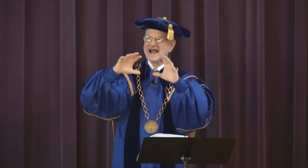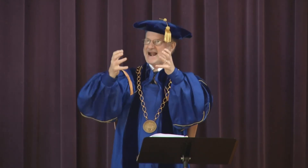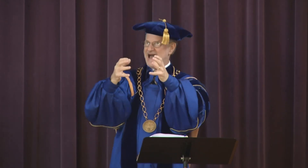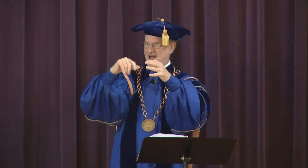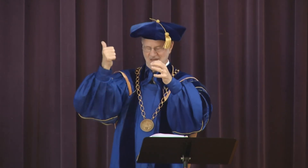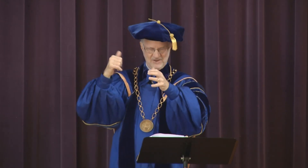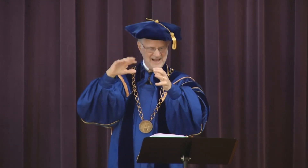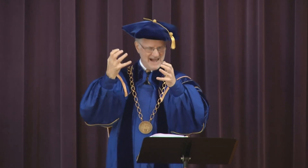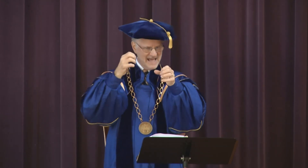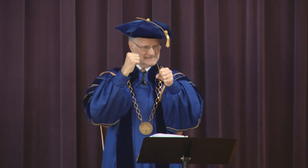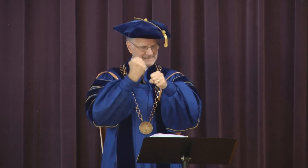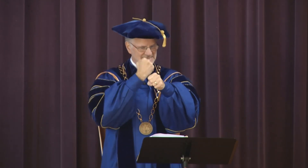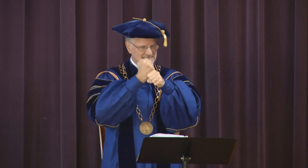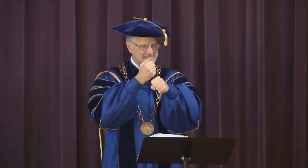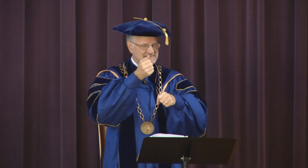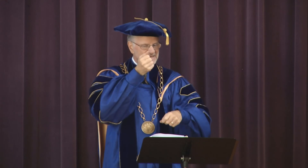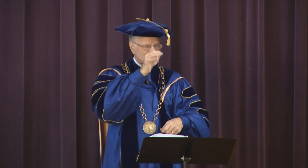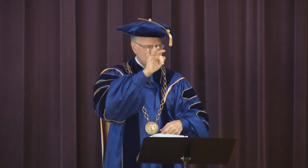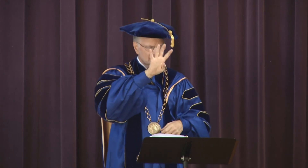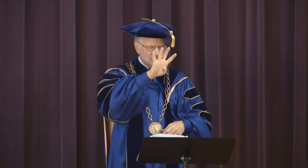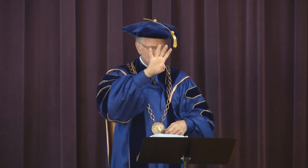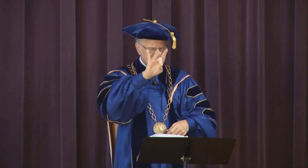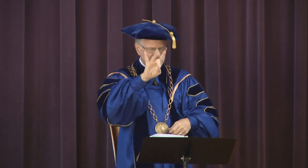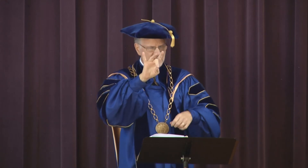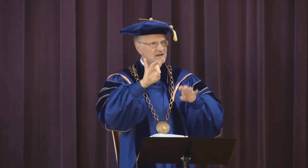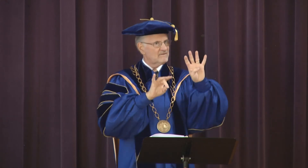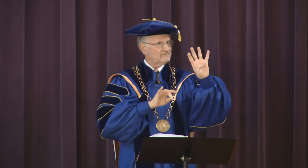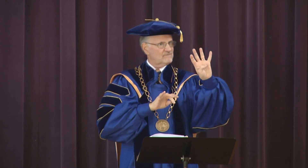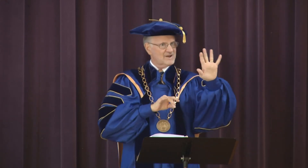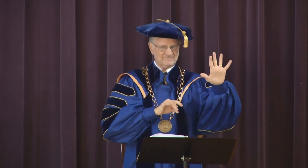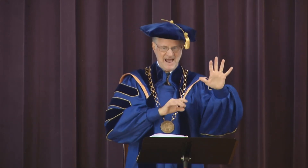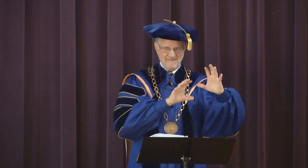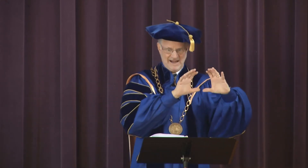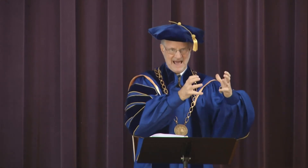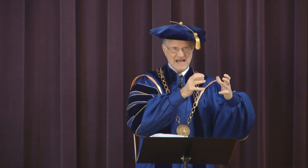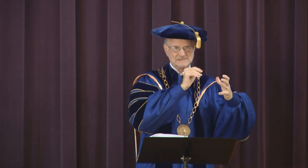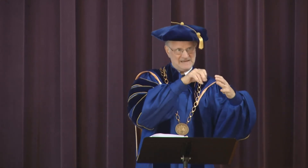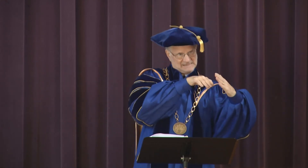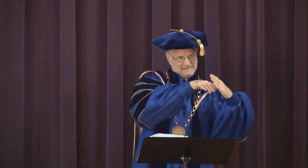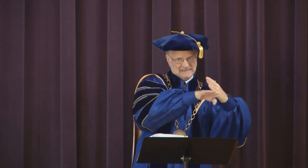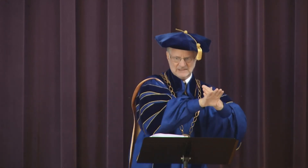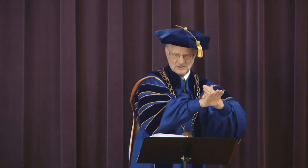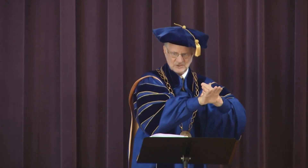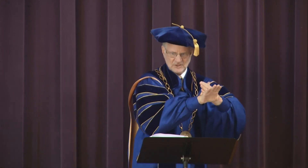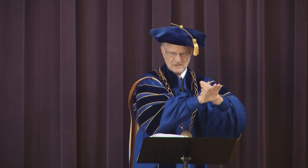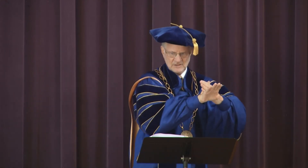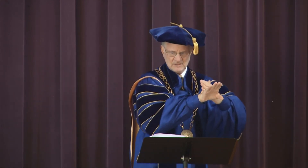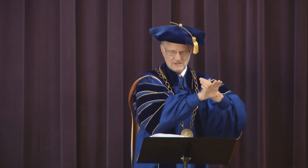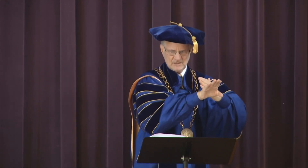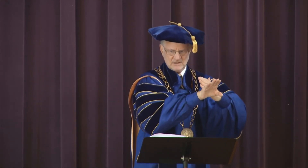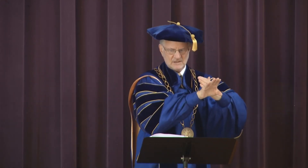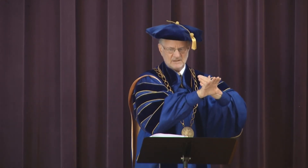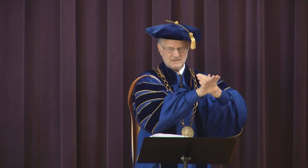next, another class statistics. Class of 1948, the entering class came